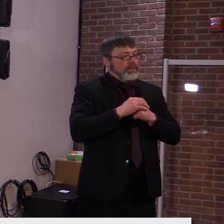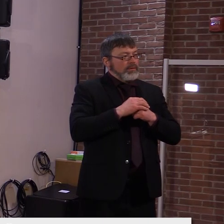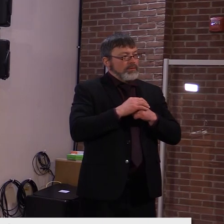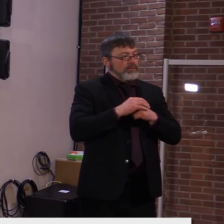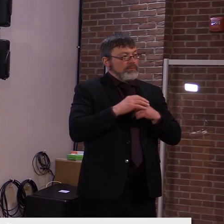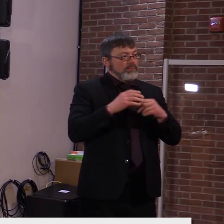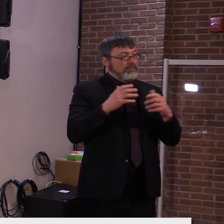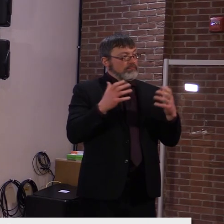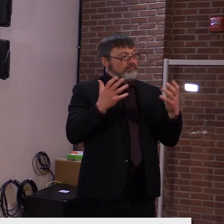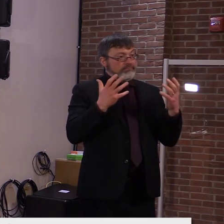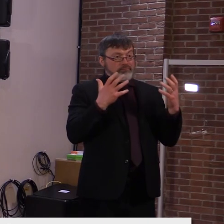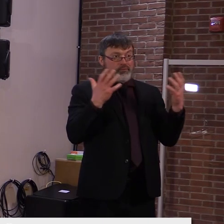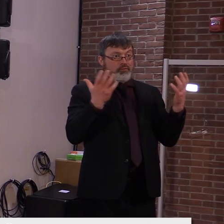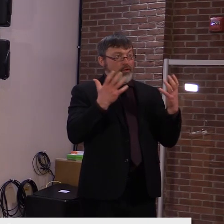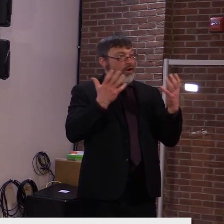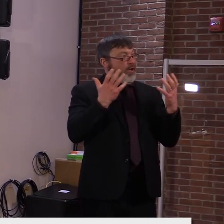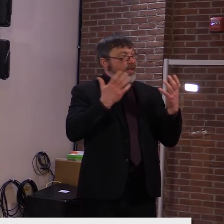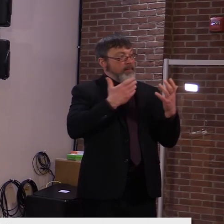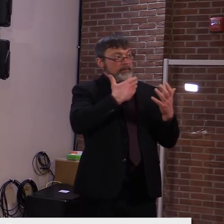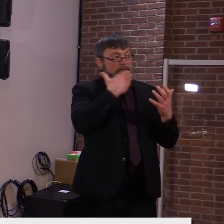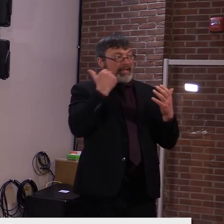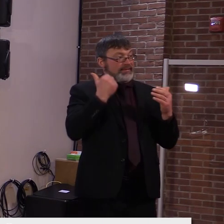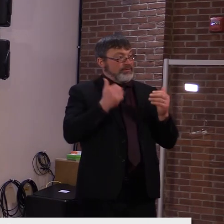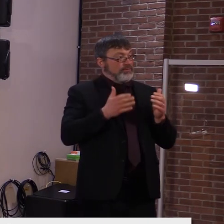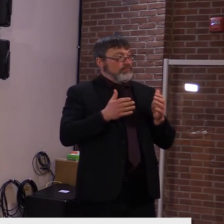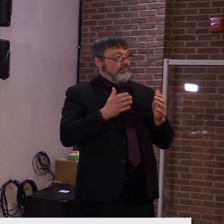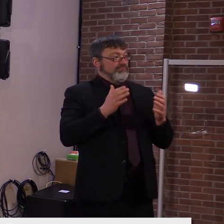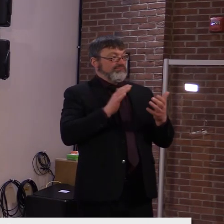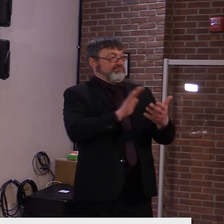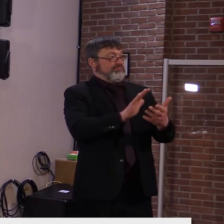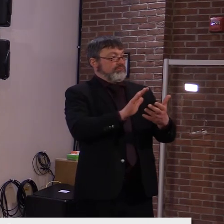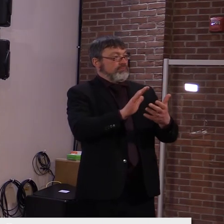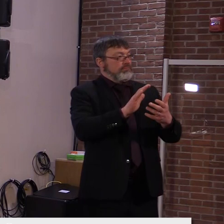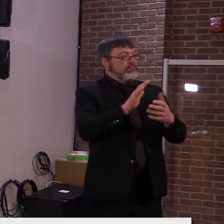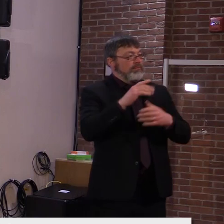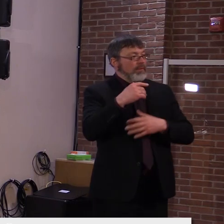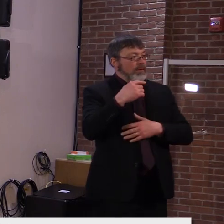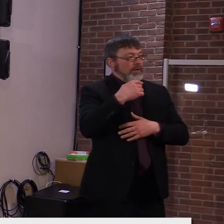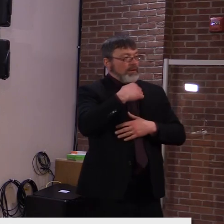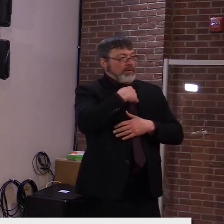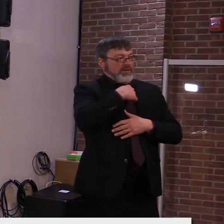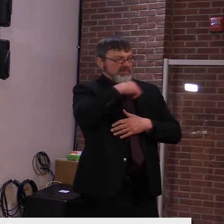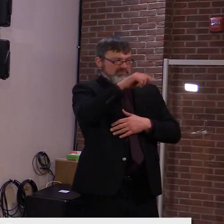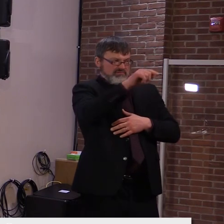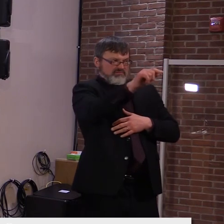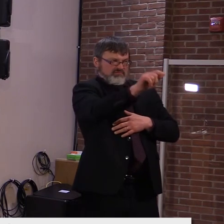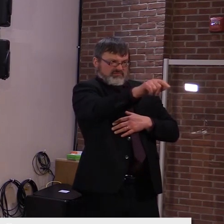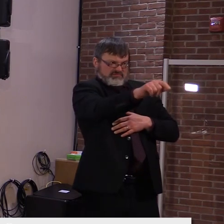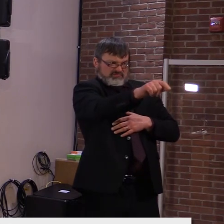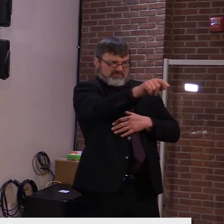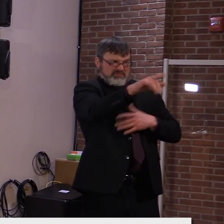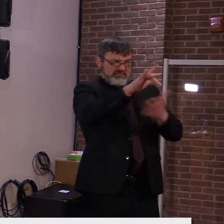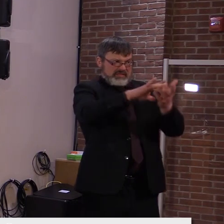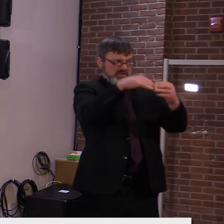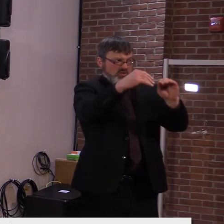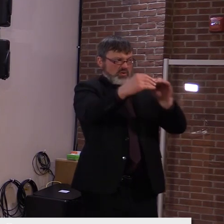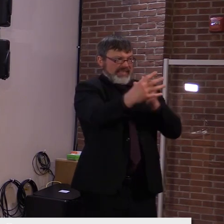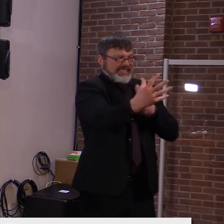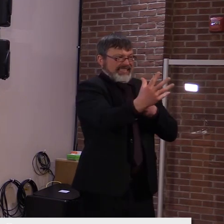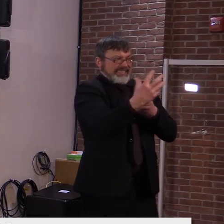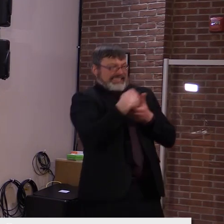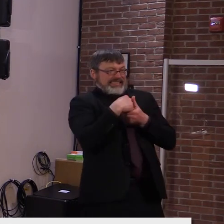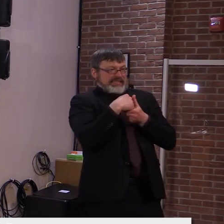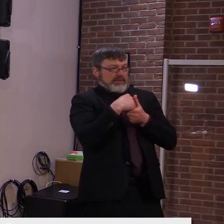the pharmacies with our centralized registration system. Costco, for example,